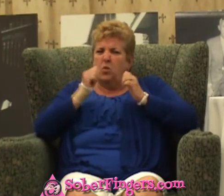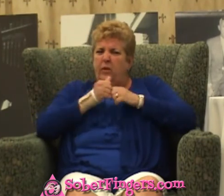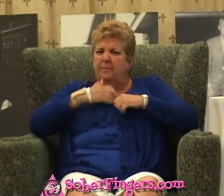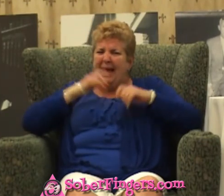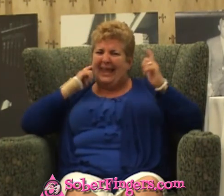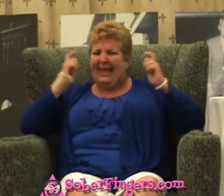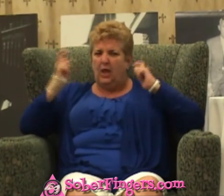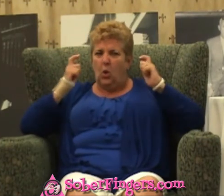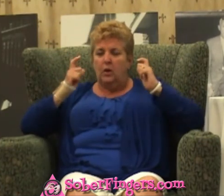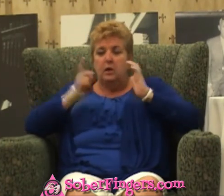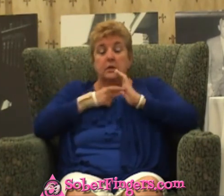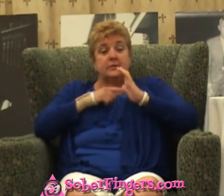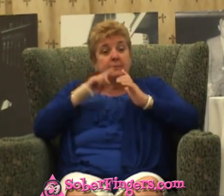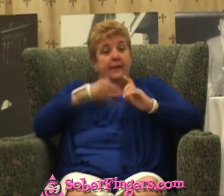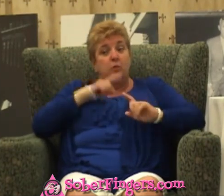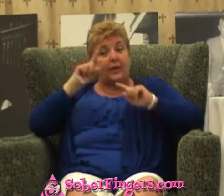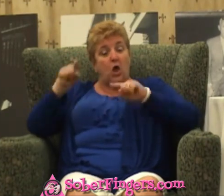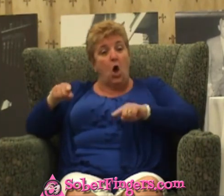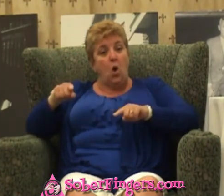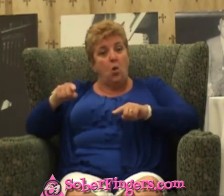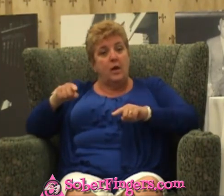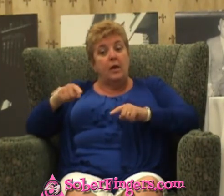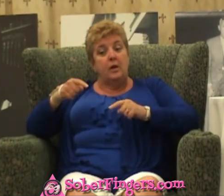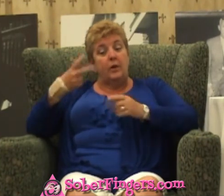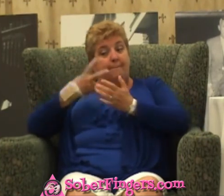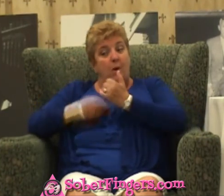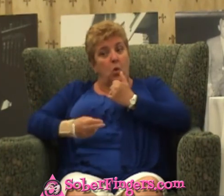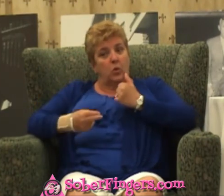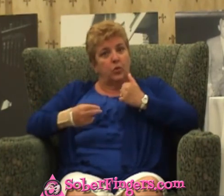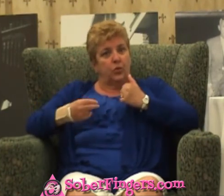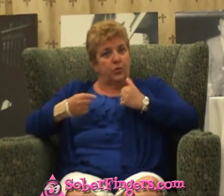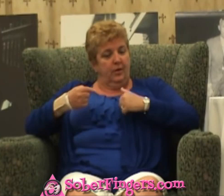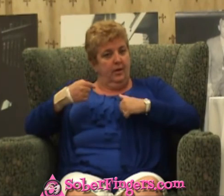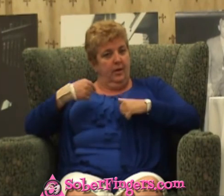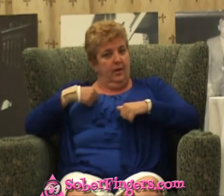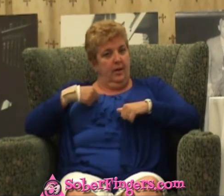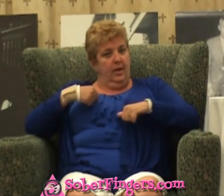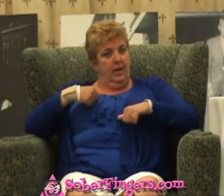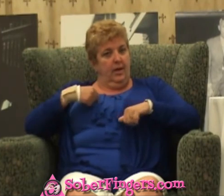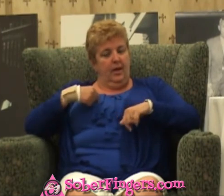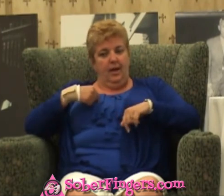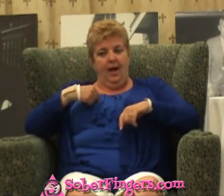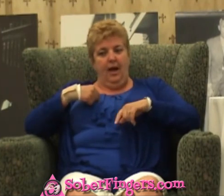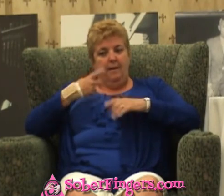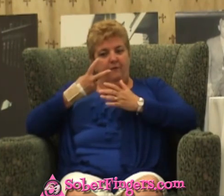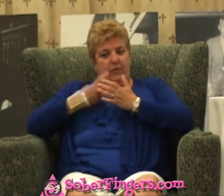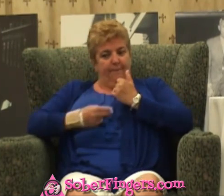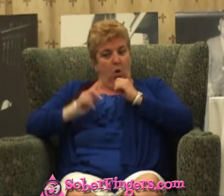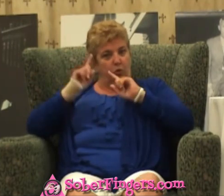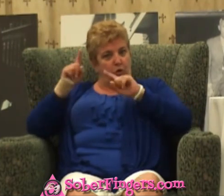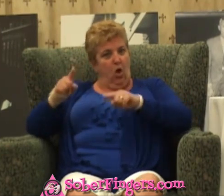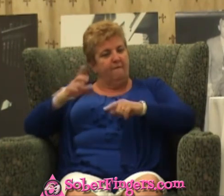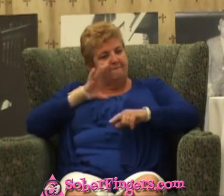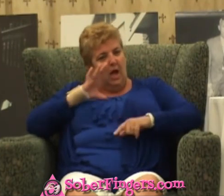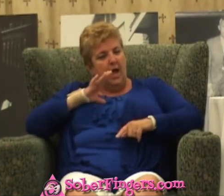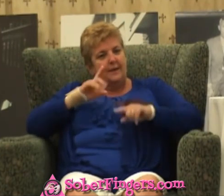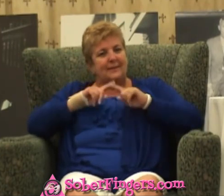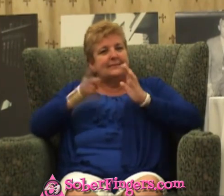and if the both of us come, we're all good. But when I go and I'm Mrs. Doug instead of, you know, Carla, you know, it's like. Well, I don't